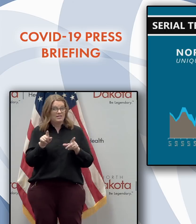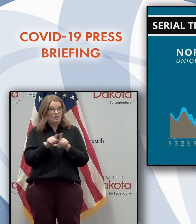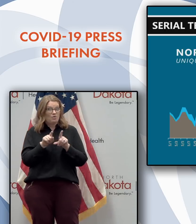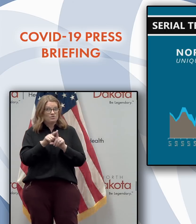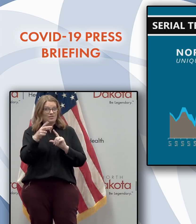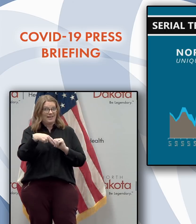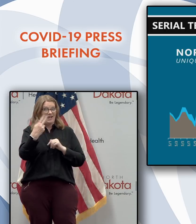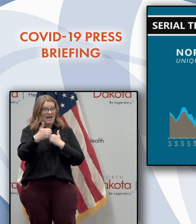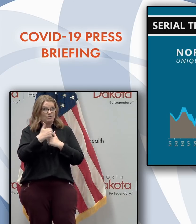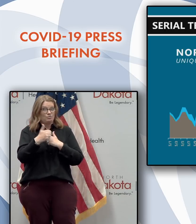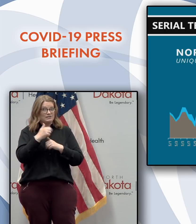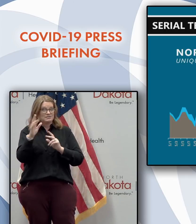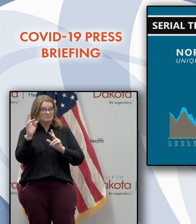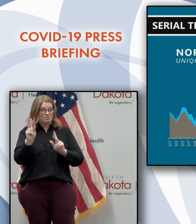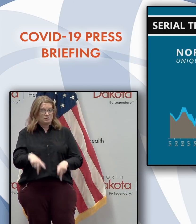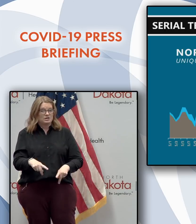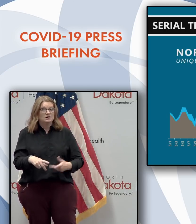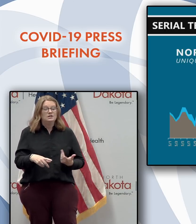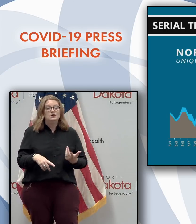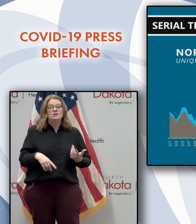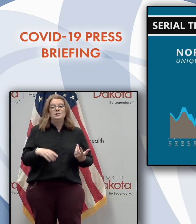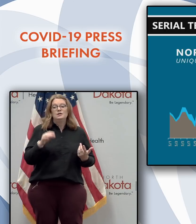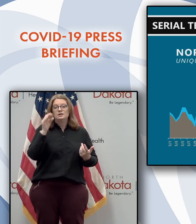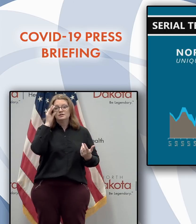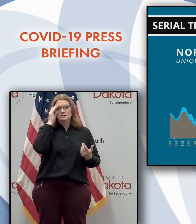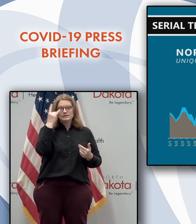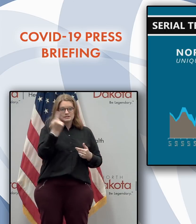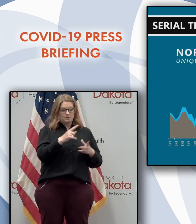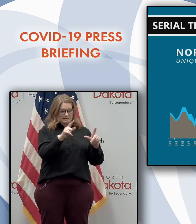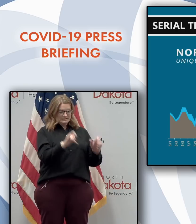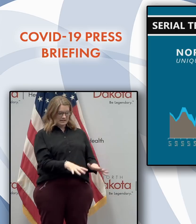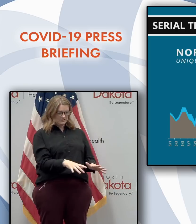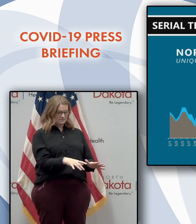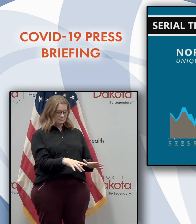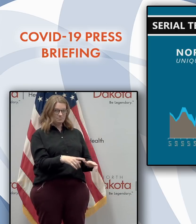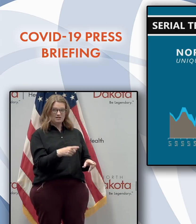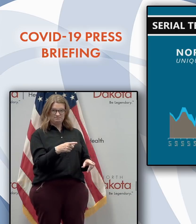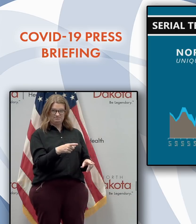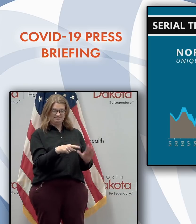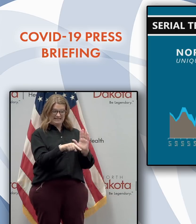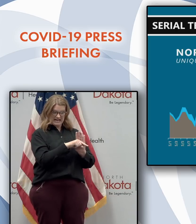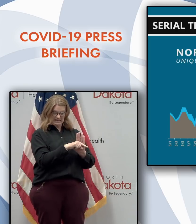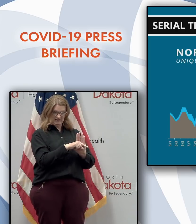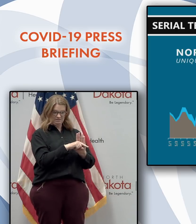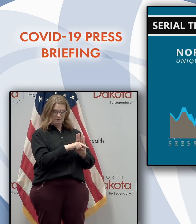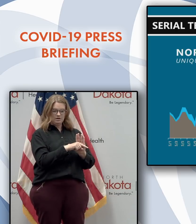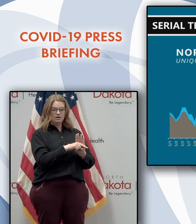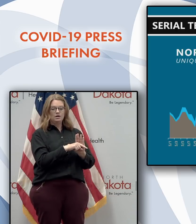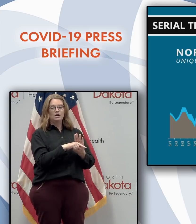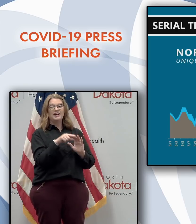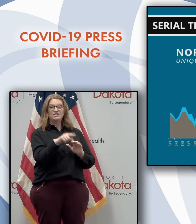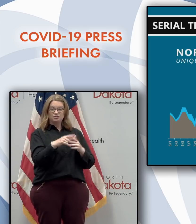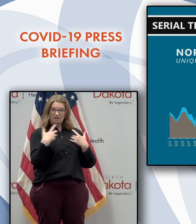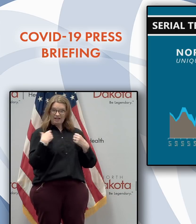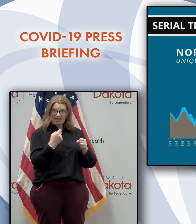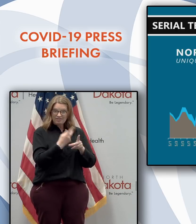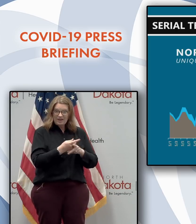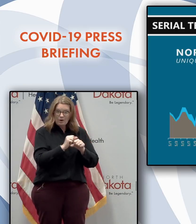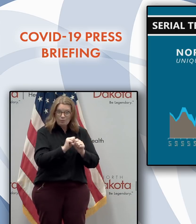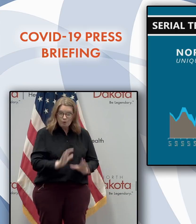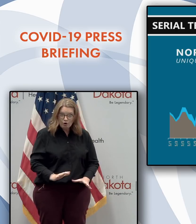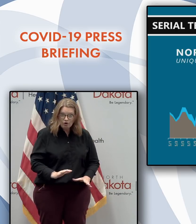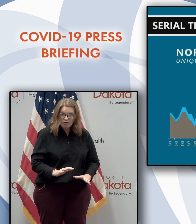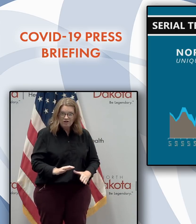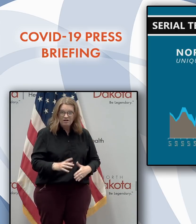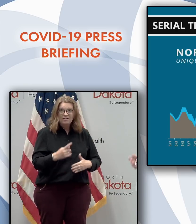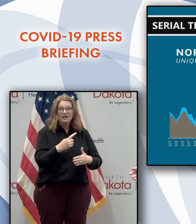individuals, because if someone gets a test and they test negative, but you're a healthcare worker and you're working around people with COVID, and we test you again the